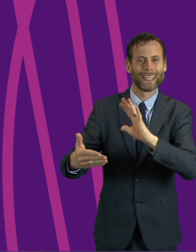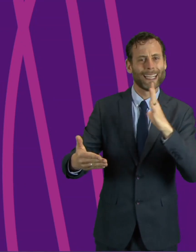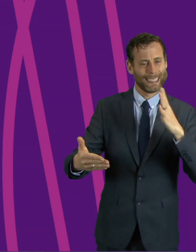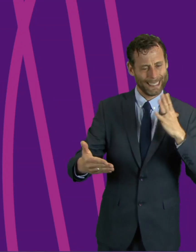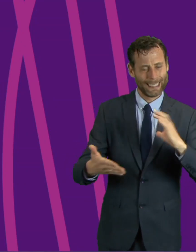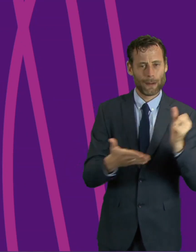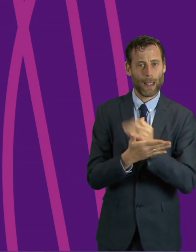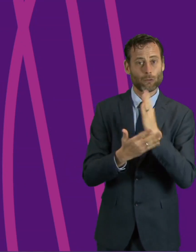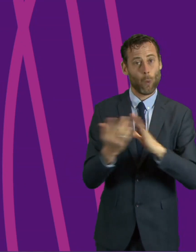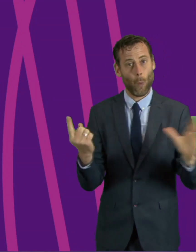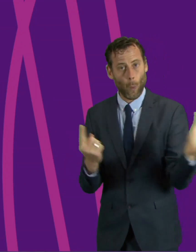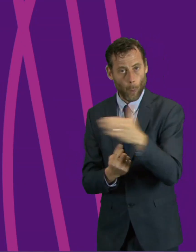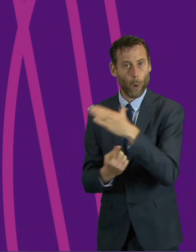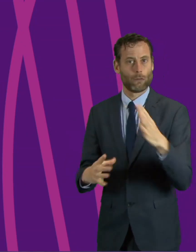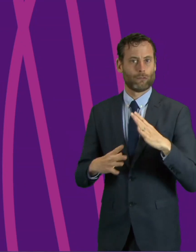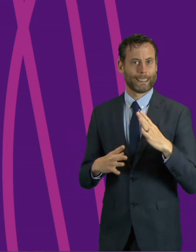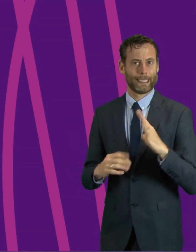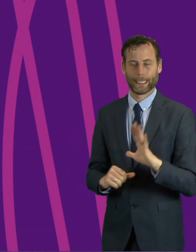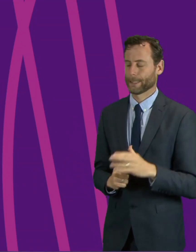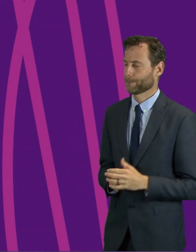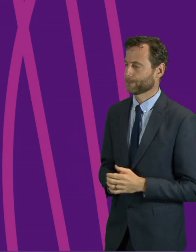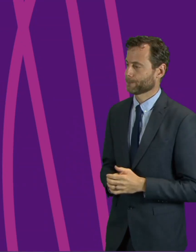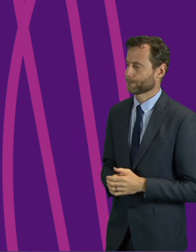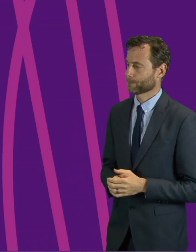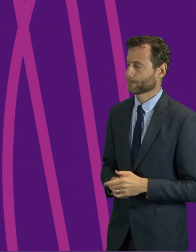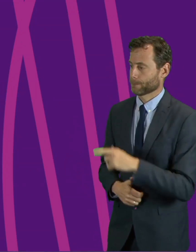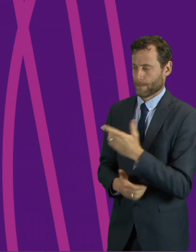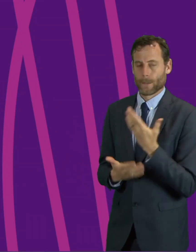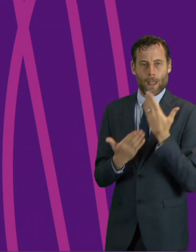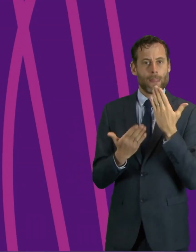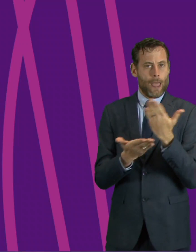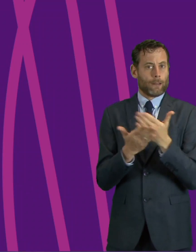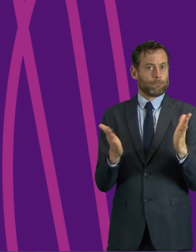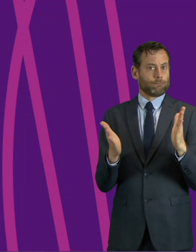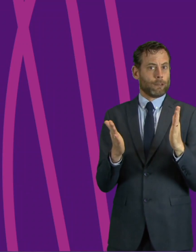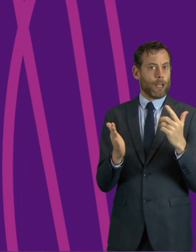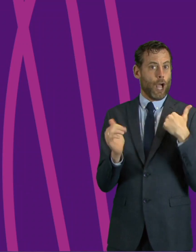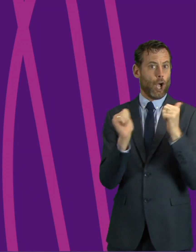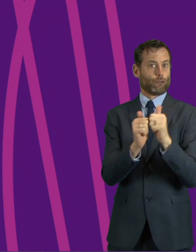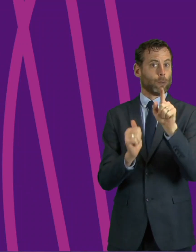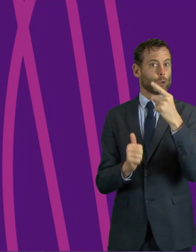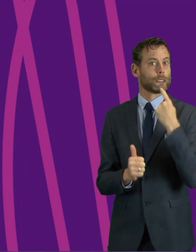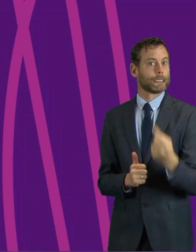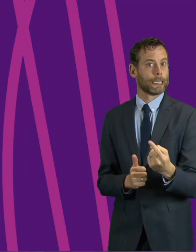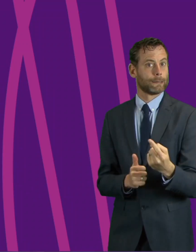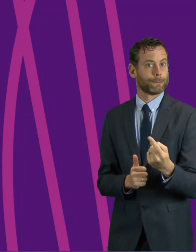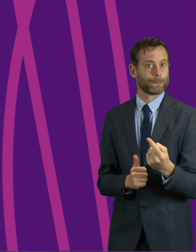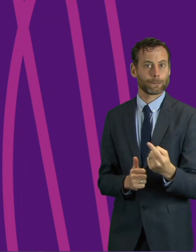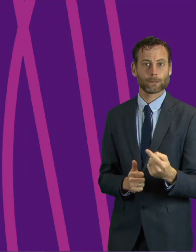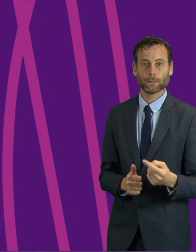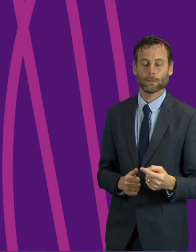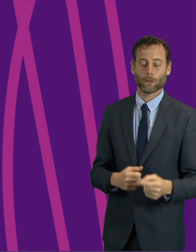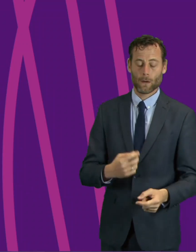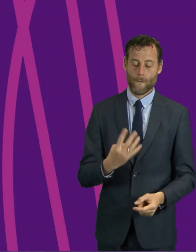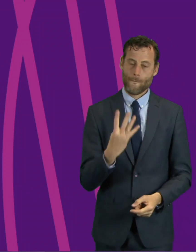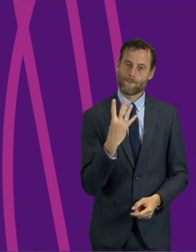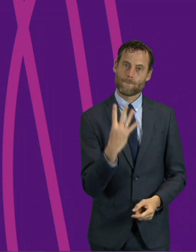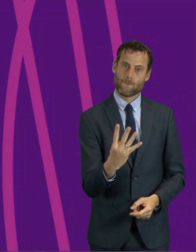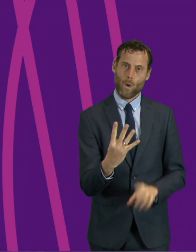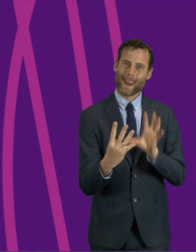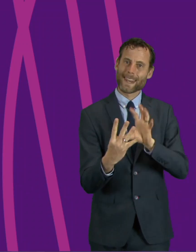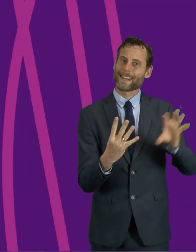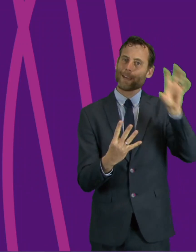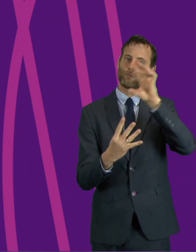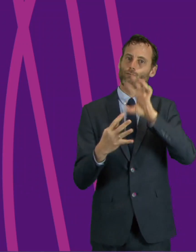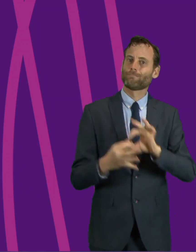here. Jackson Carlo. Can I thank the First Minister? I agree with that. If we're going to have a four-nation approach, We